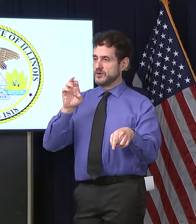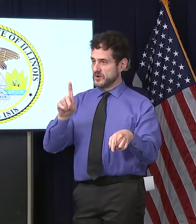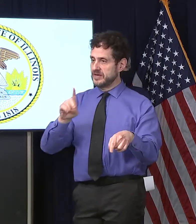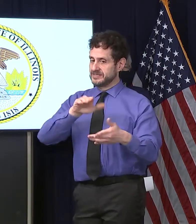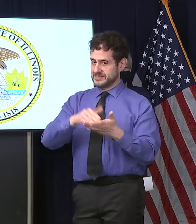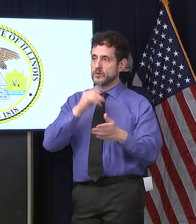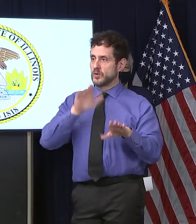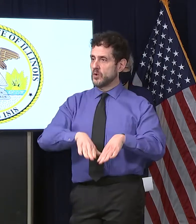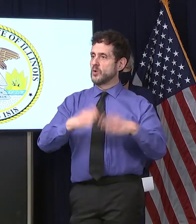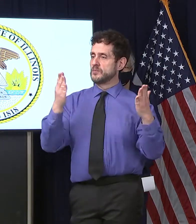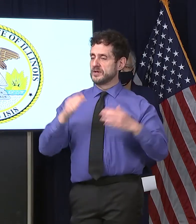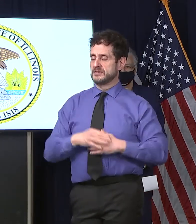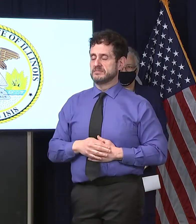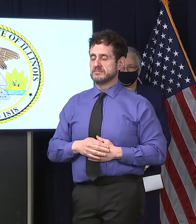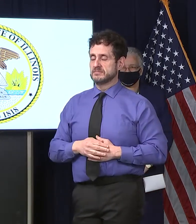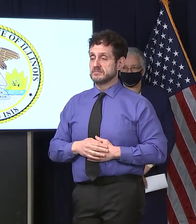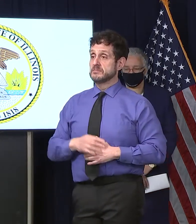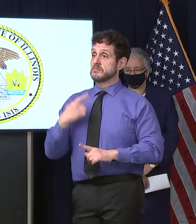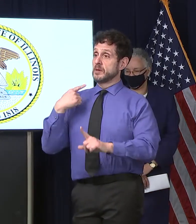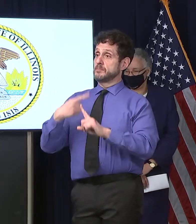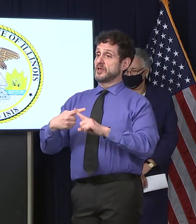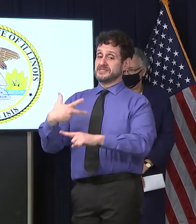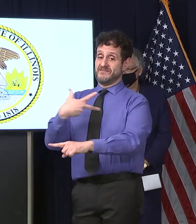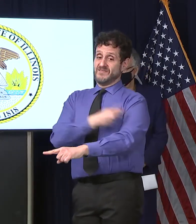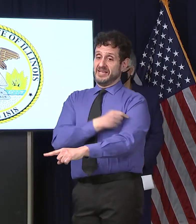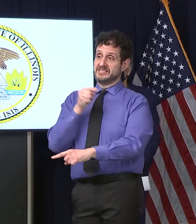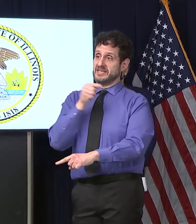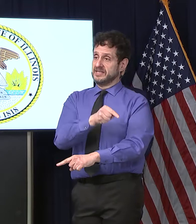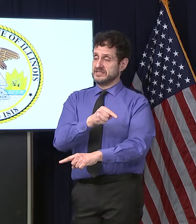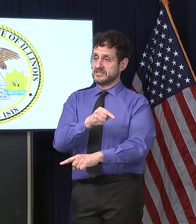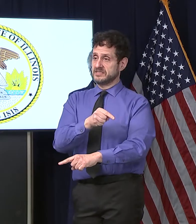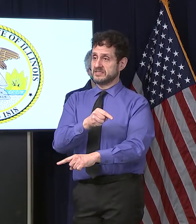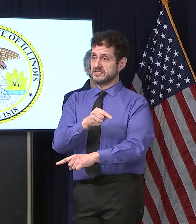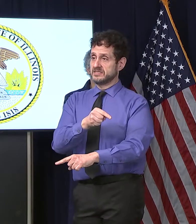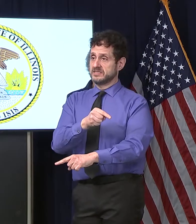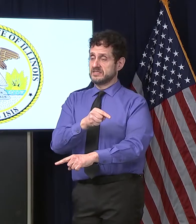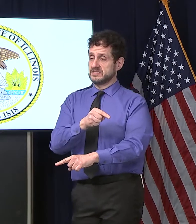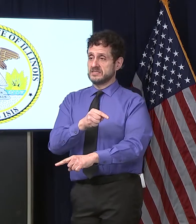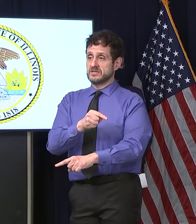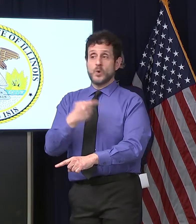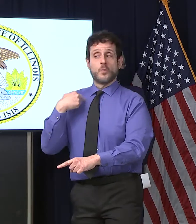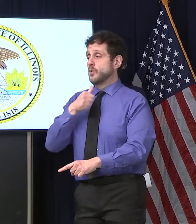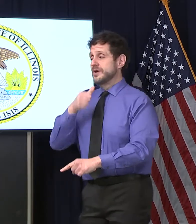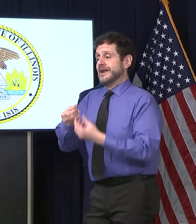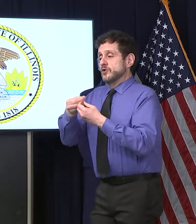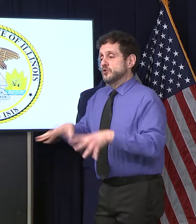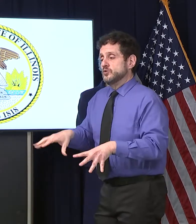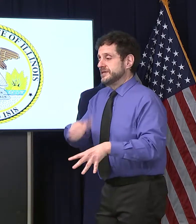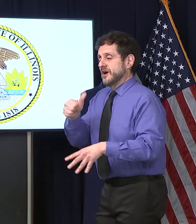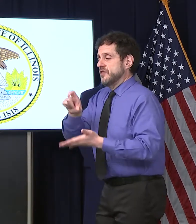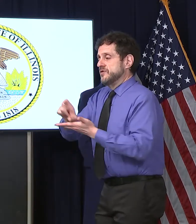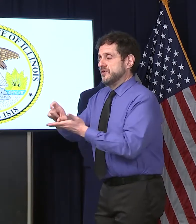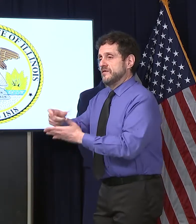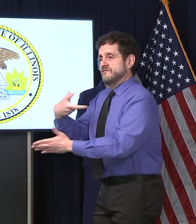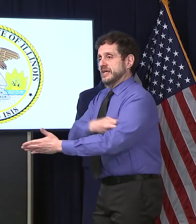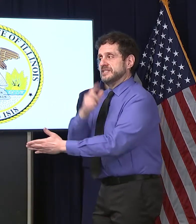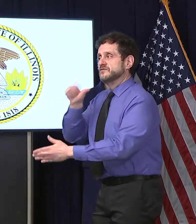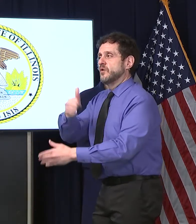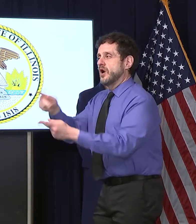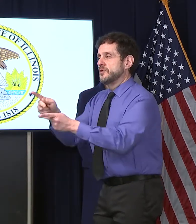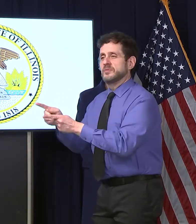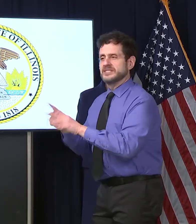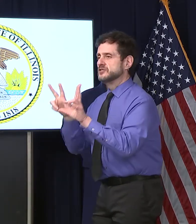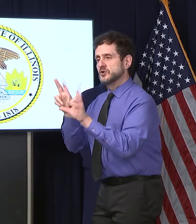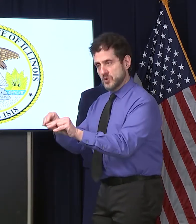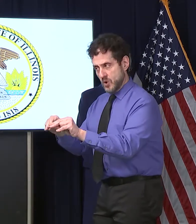addition, vaccines for this center are being provided to the state above and beyond the regular allocations and will